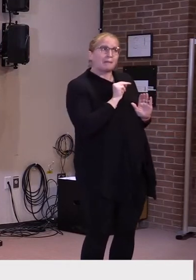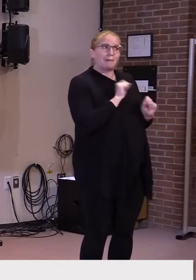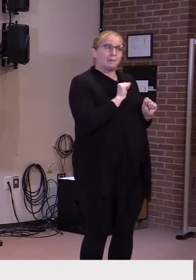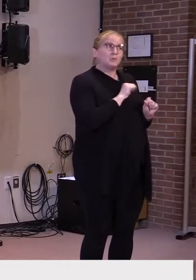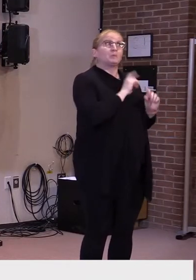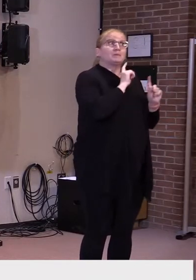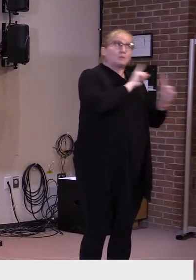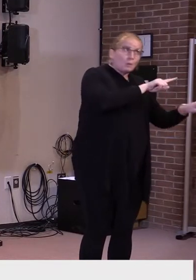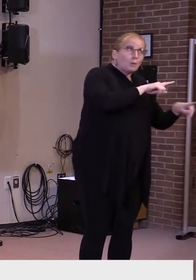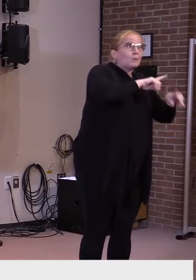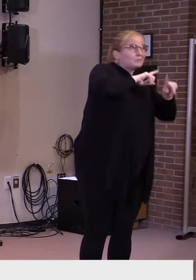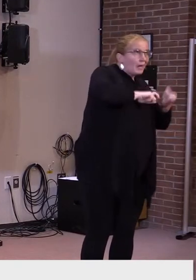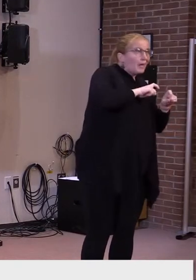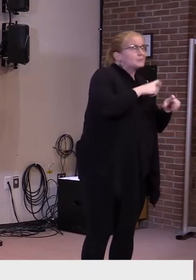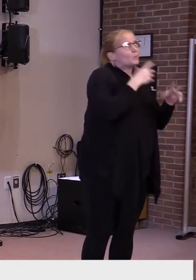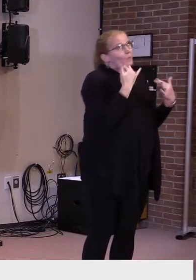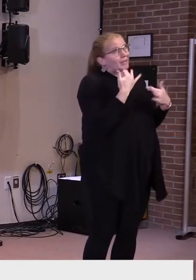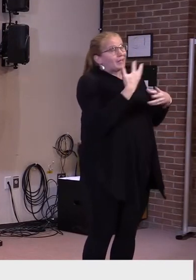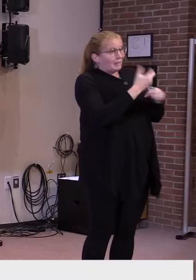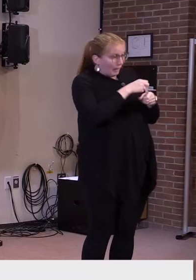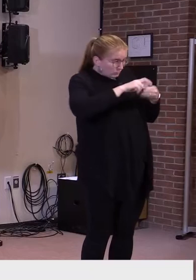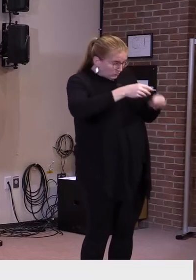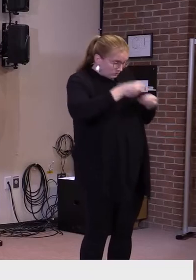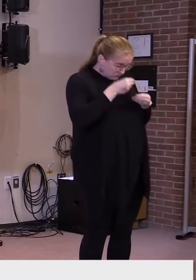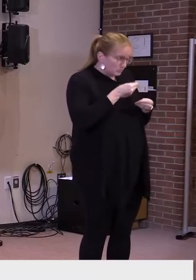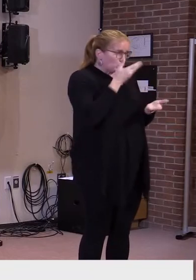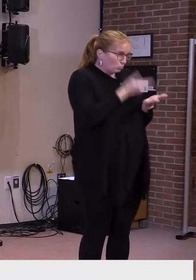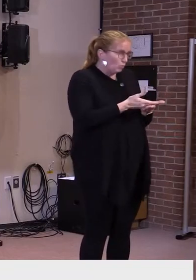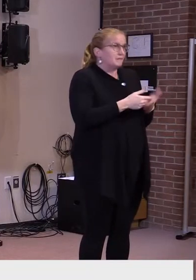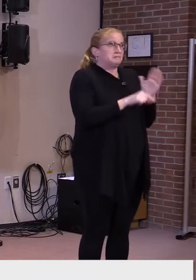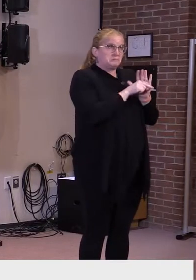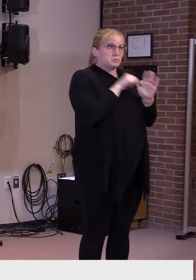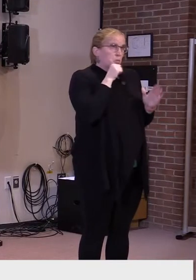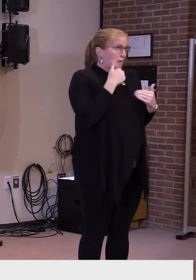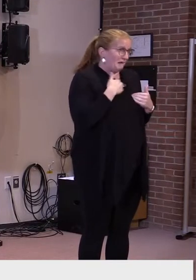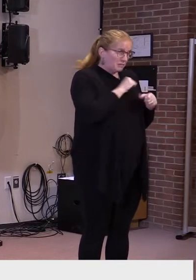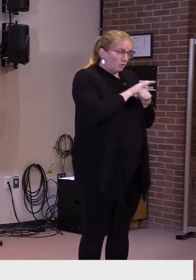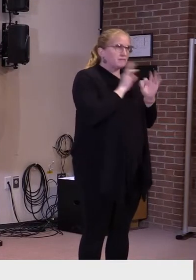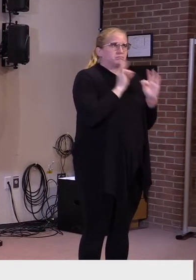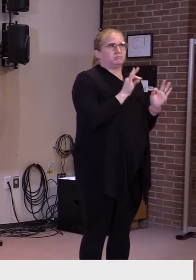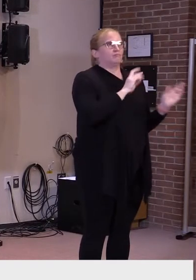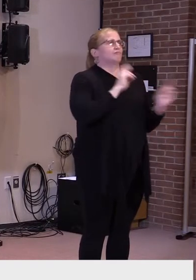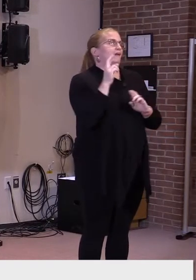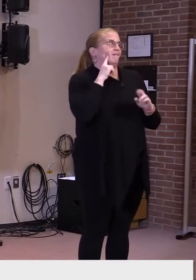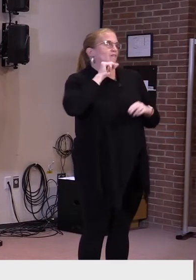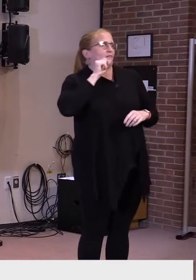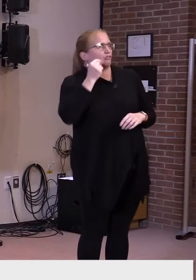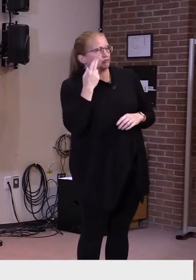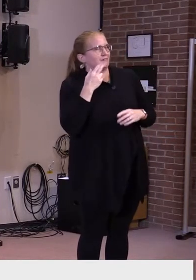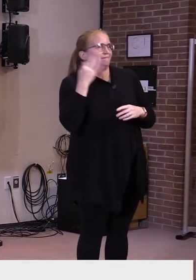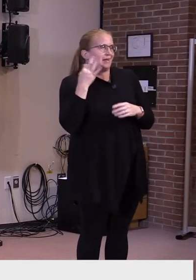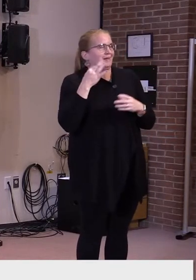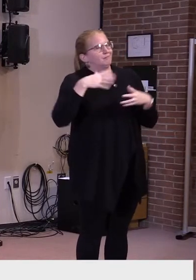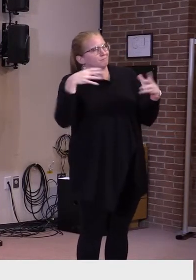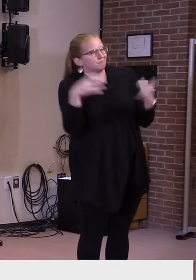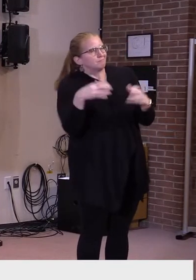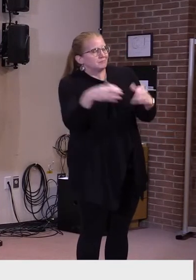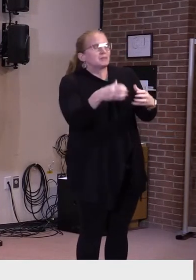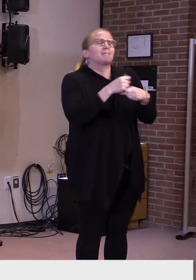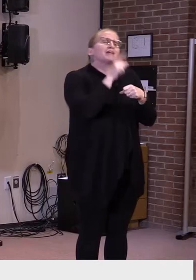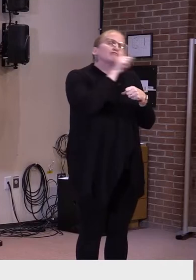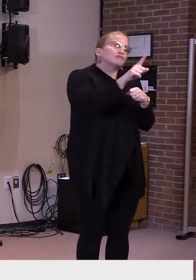online. Be prepared. Ensure that you're keeping yourself, your family, and your